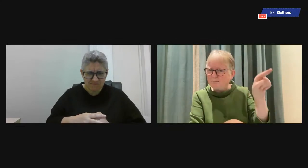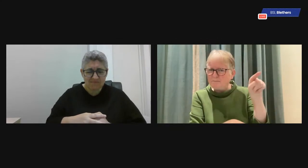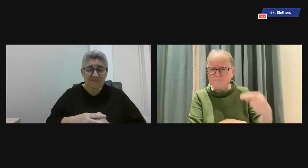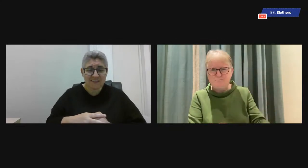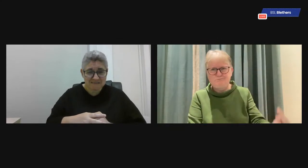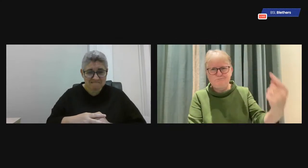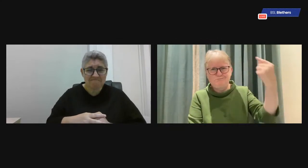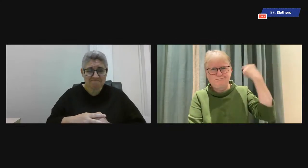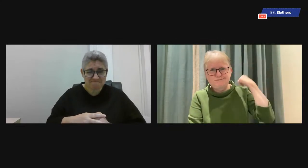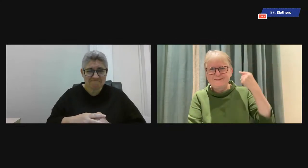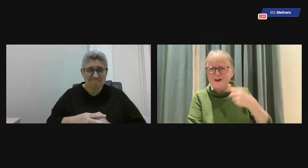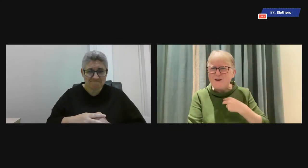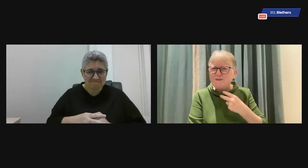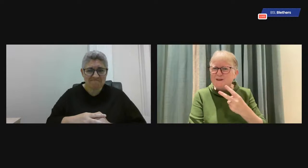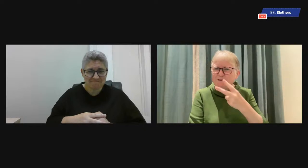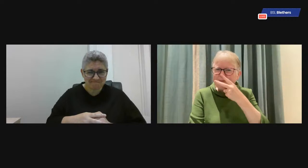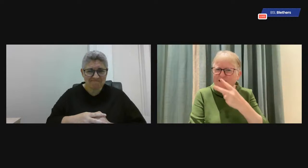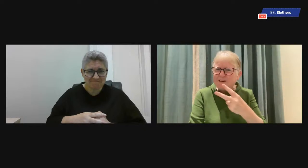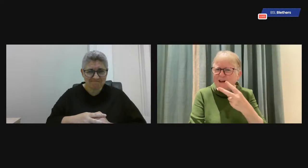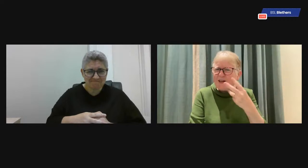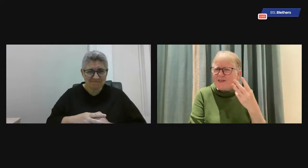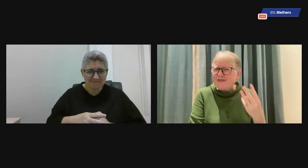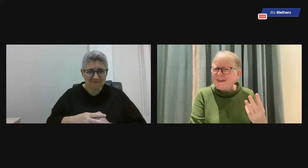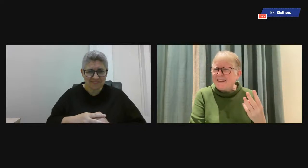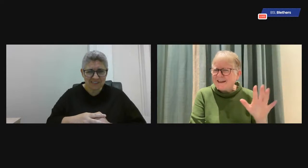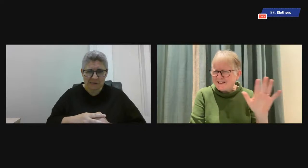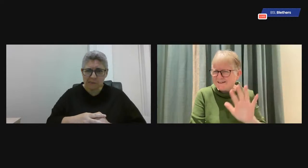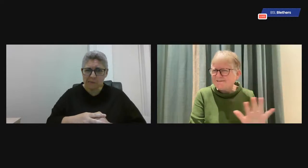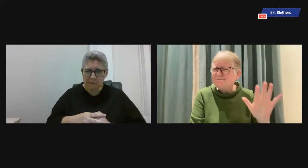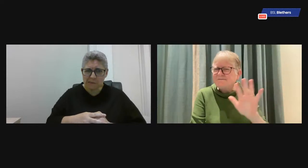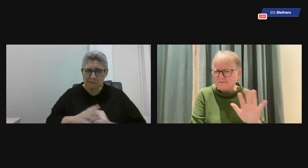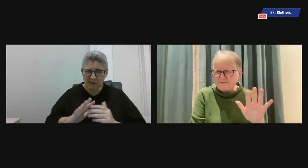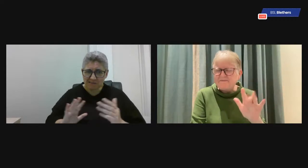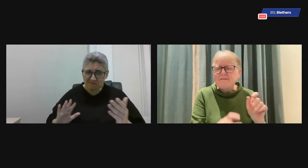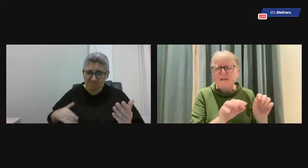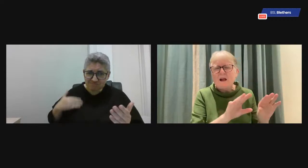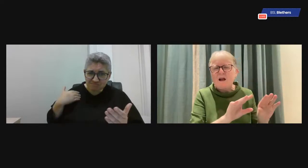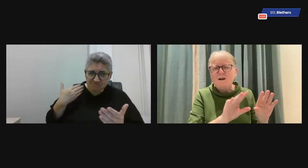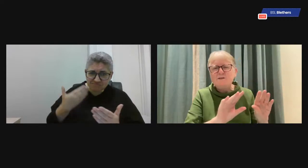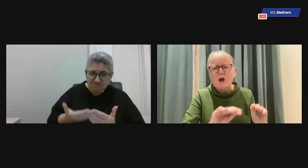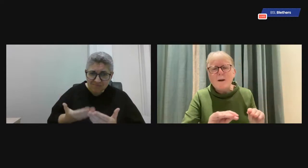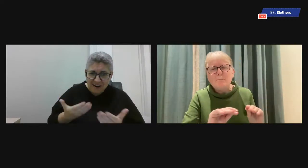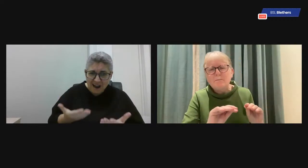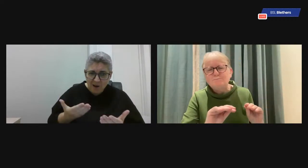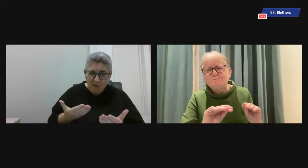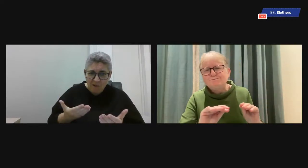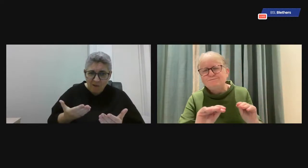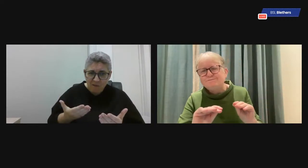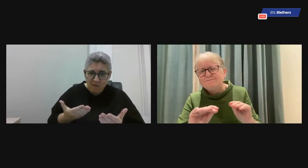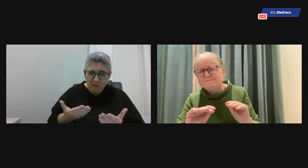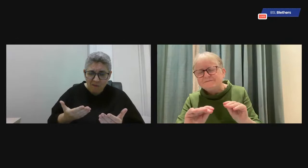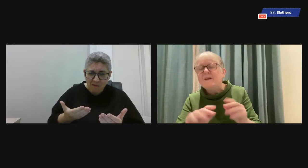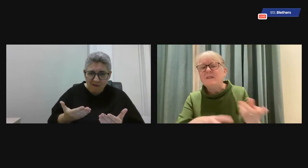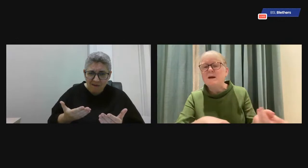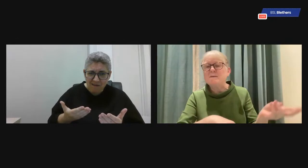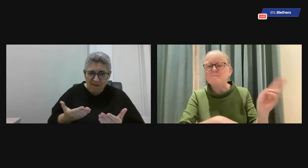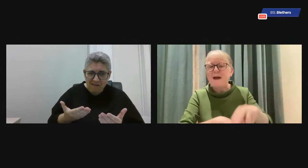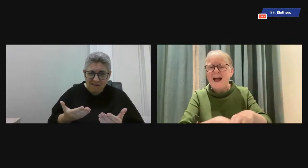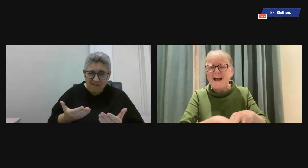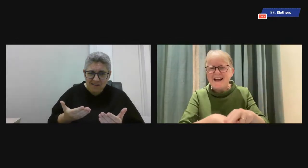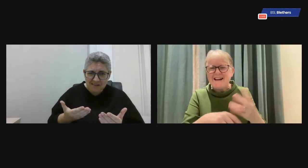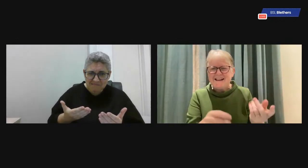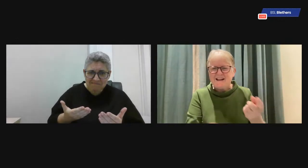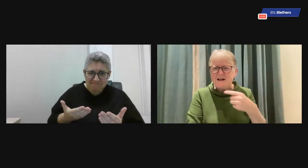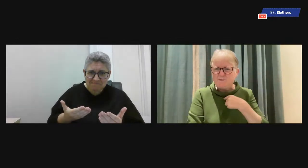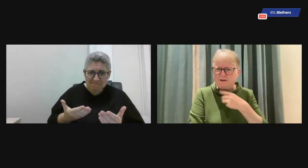started training at Durham University way back in the day. I was 23 years old, something like that. Then